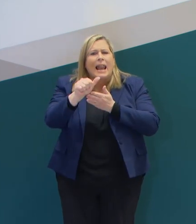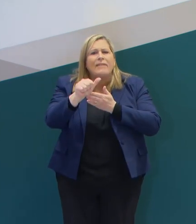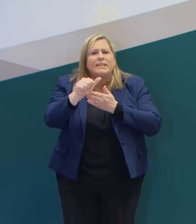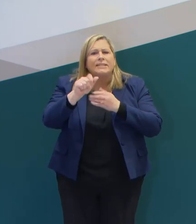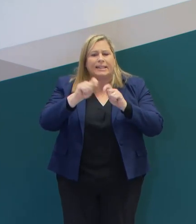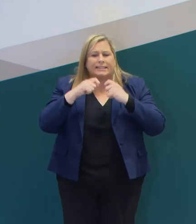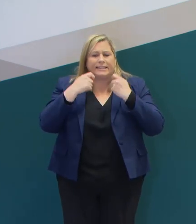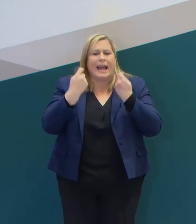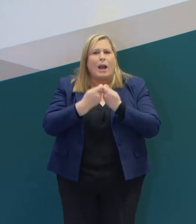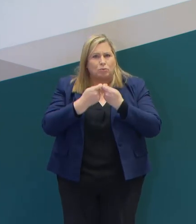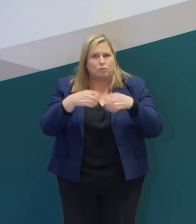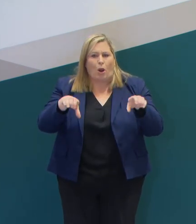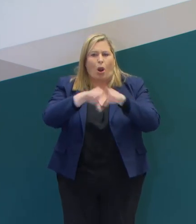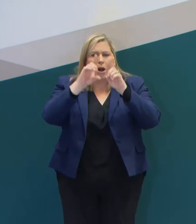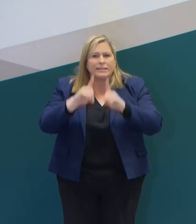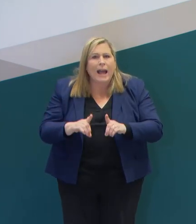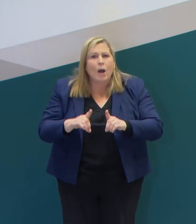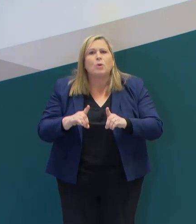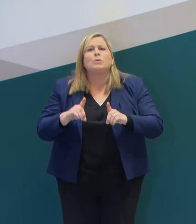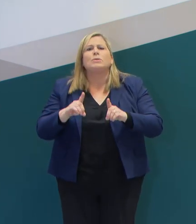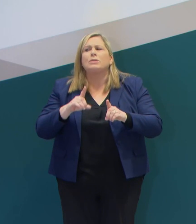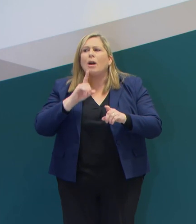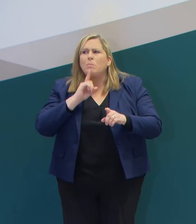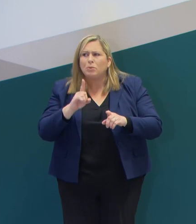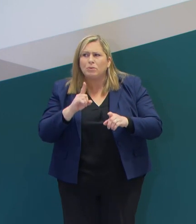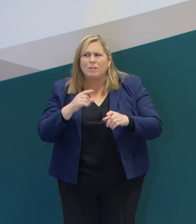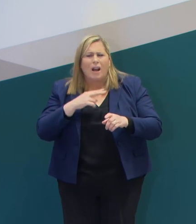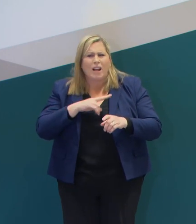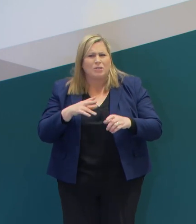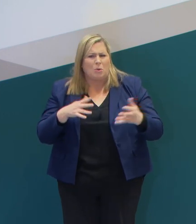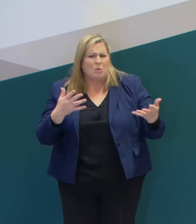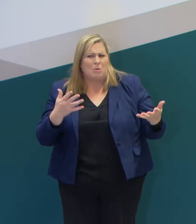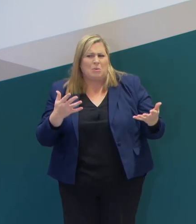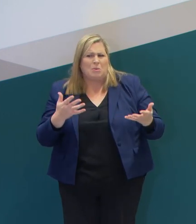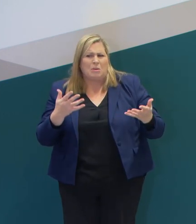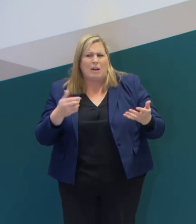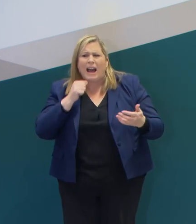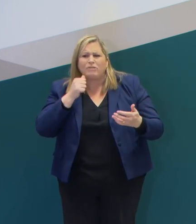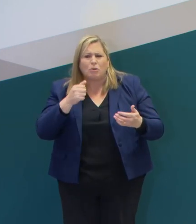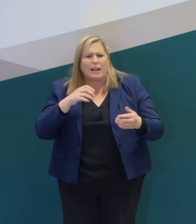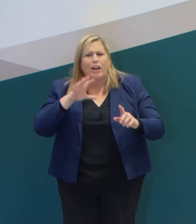down originally, and then you hear a lot about Bergamo and so on. I'm not getting a sense of any sort of regional